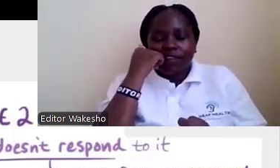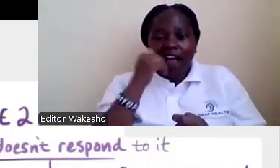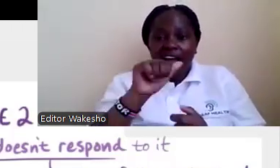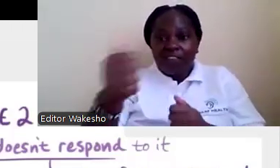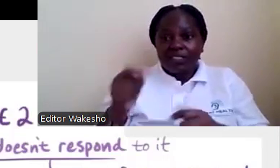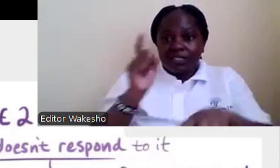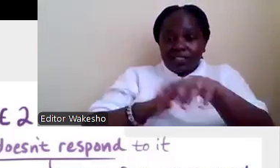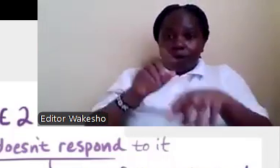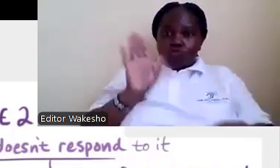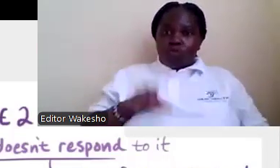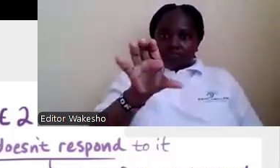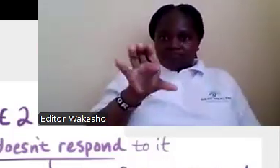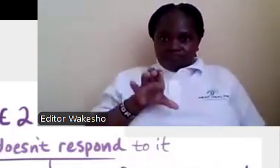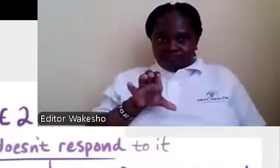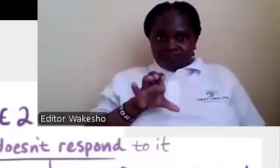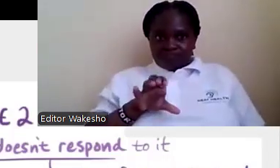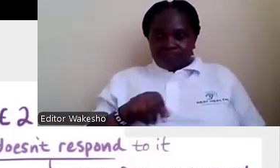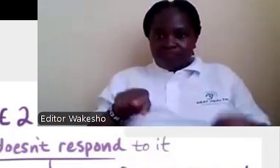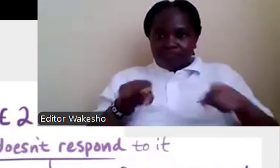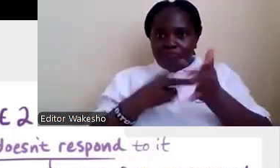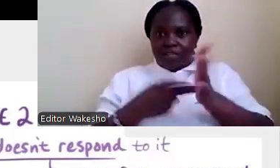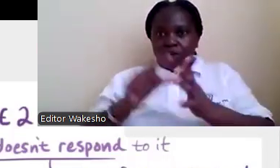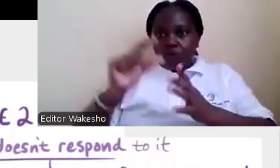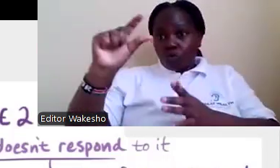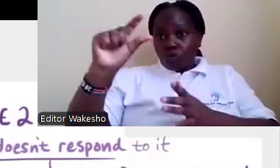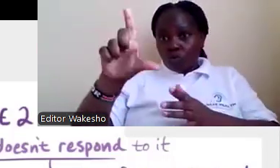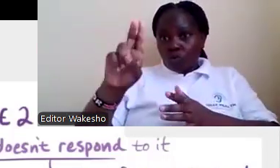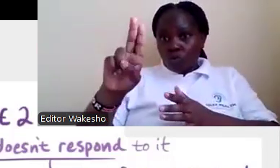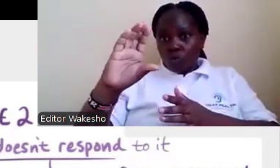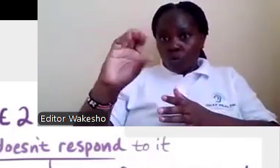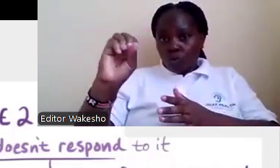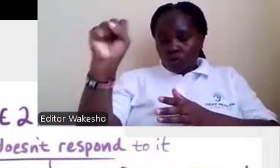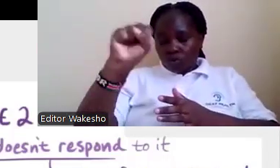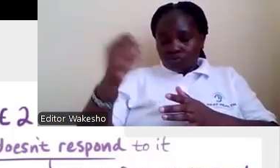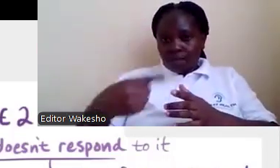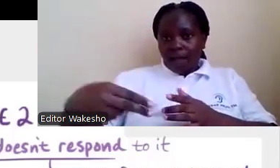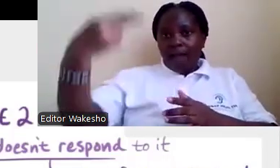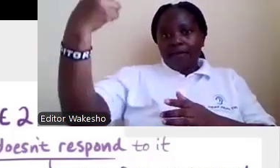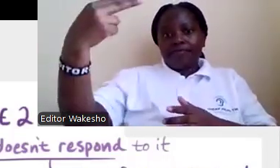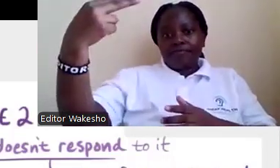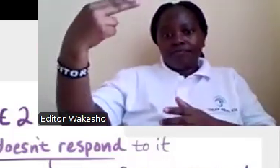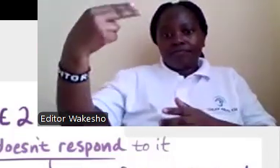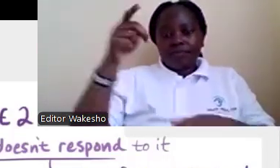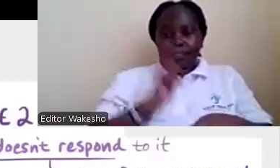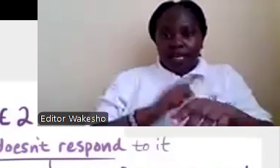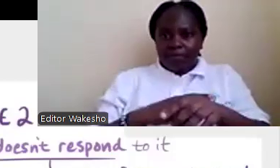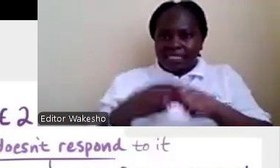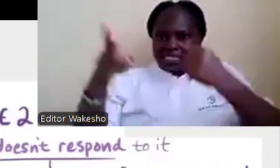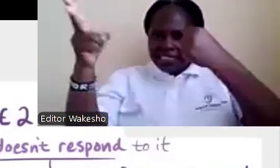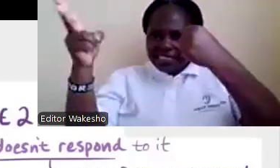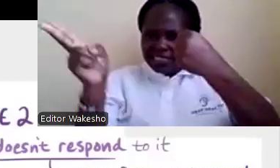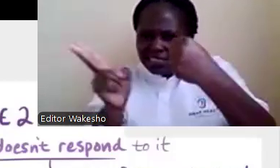they will have an increased blood glucose. We've seen what that looks like. And this usually happens in the third trimester or the last 3